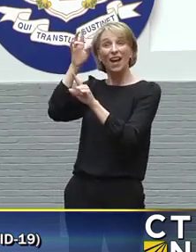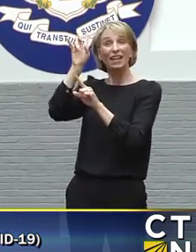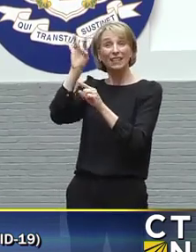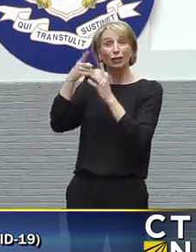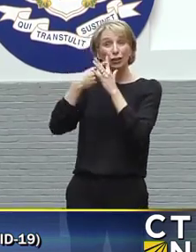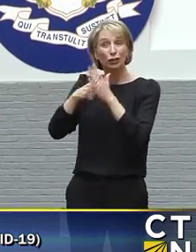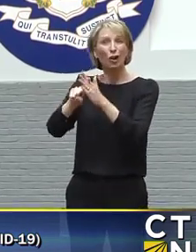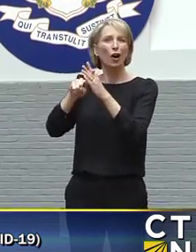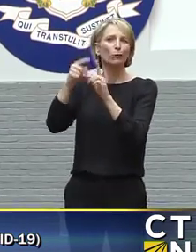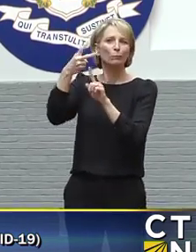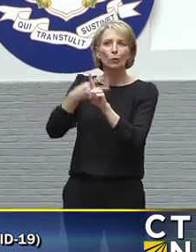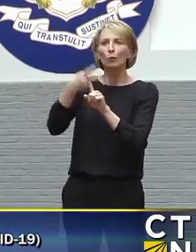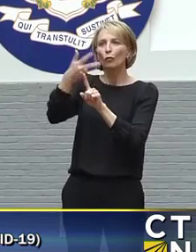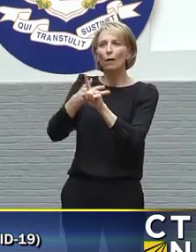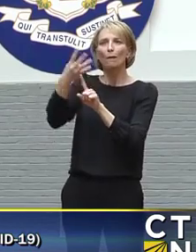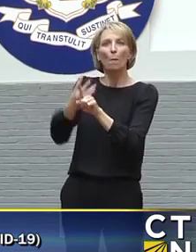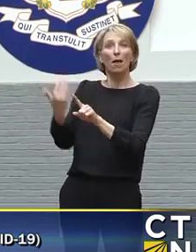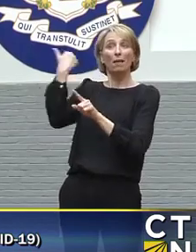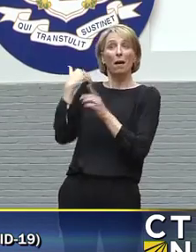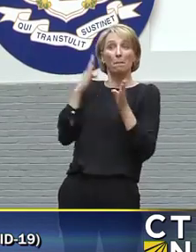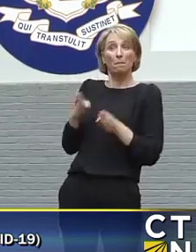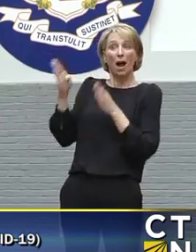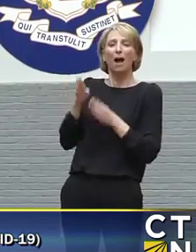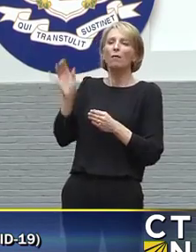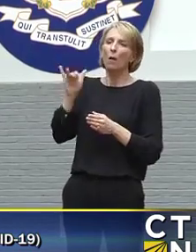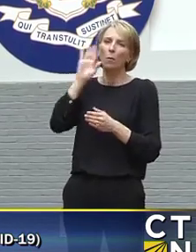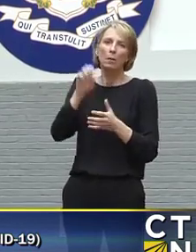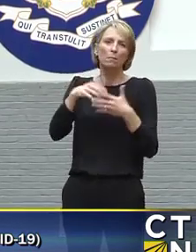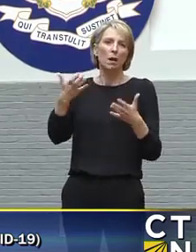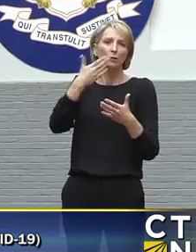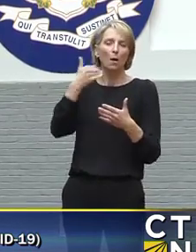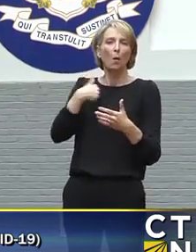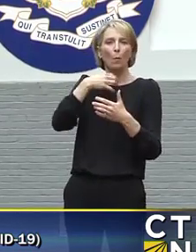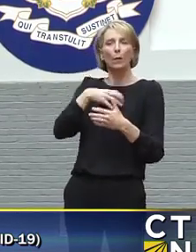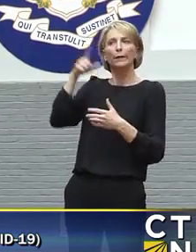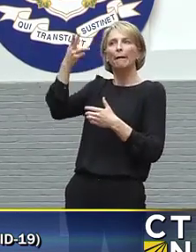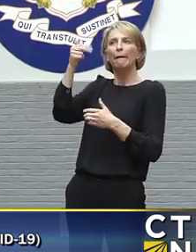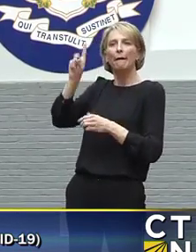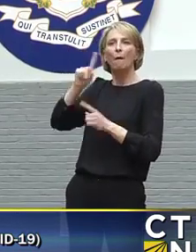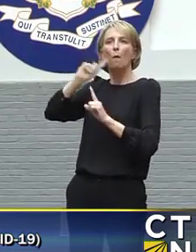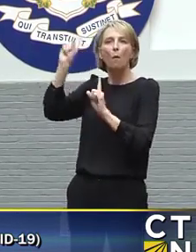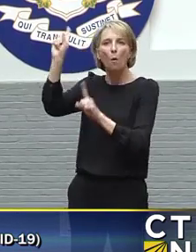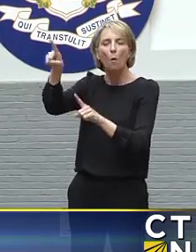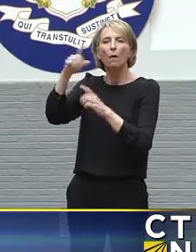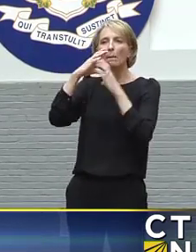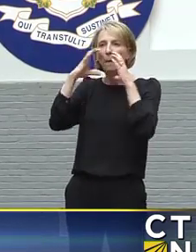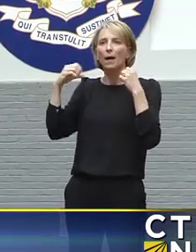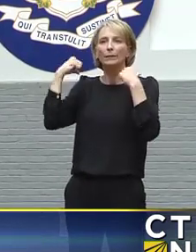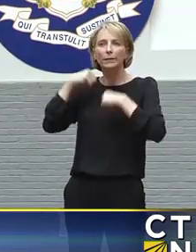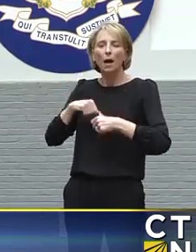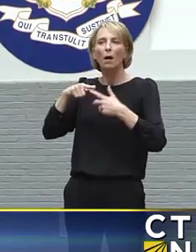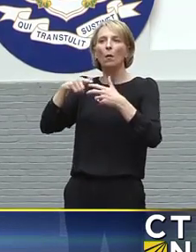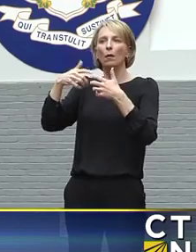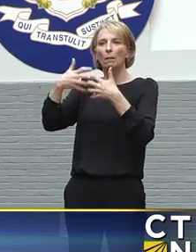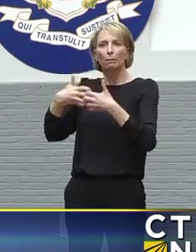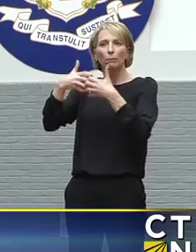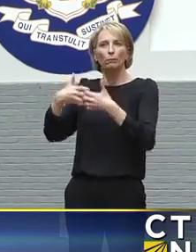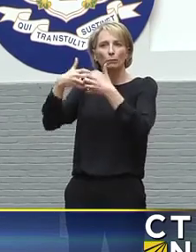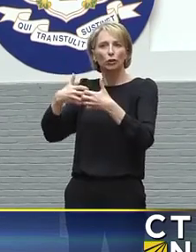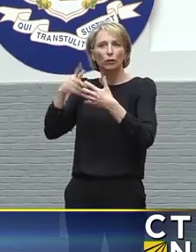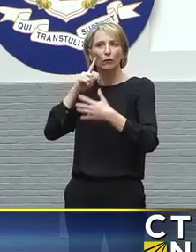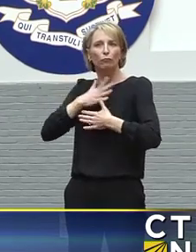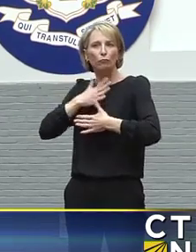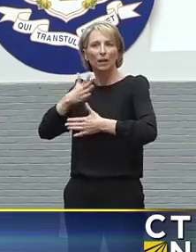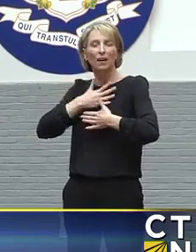in 2, 3, 4 months ago, ordered the masks, ordered the gowns, ordered the ventilators. We'd be in a much better position. So